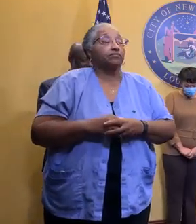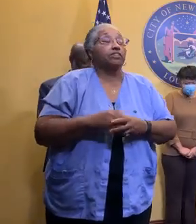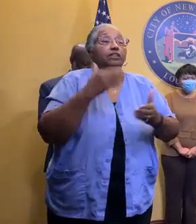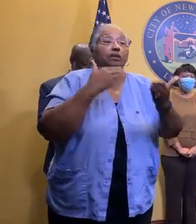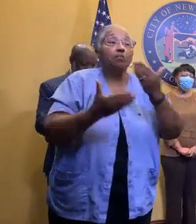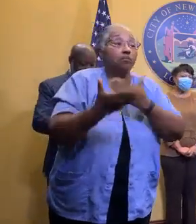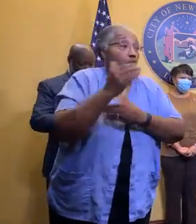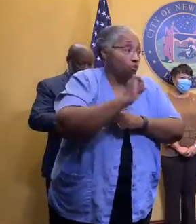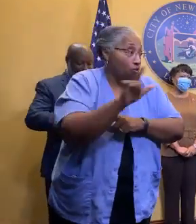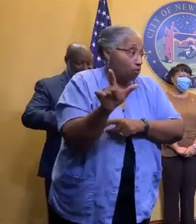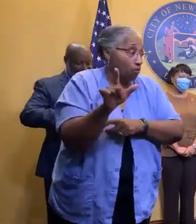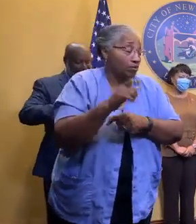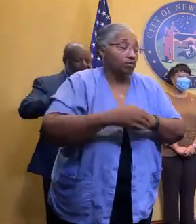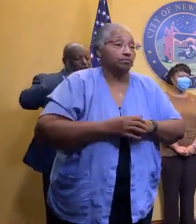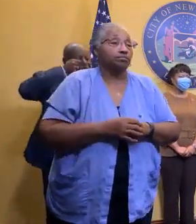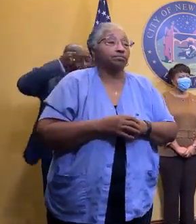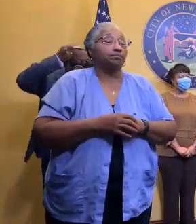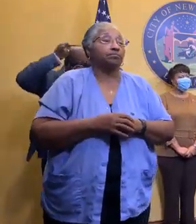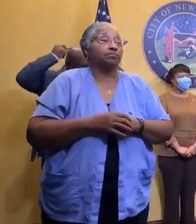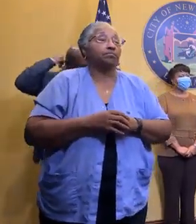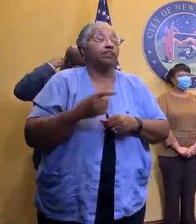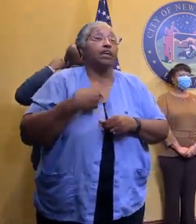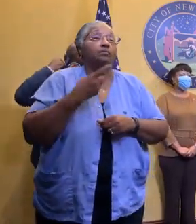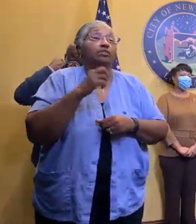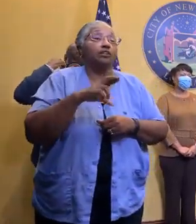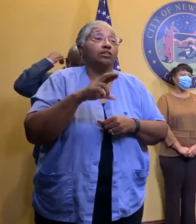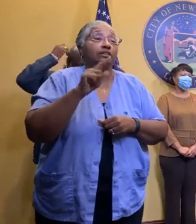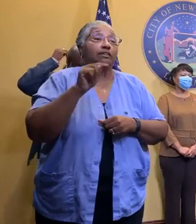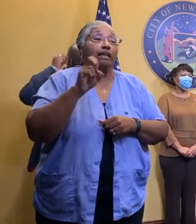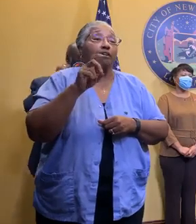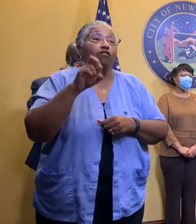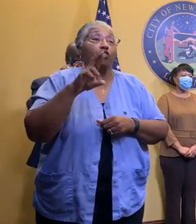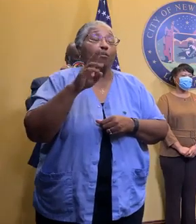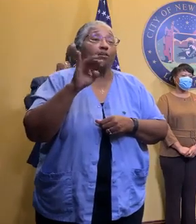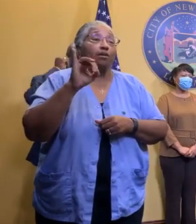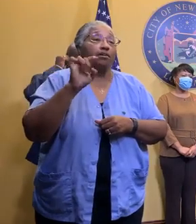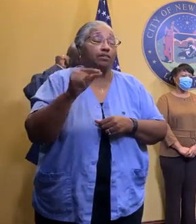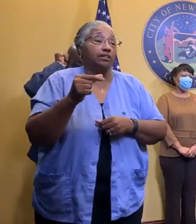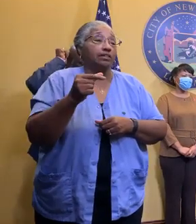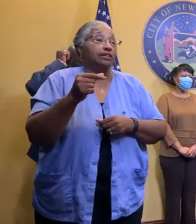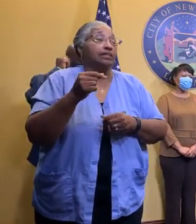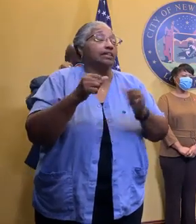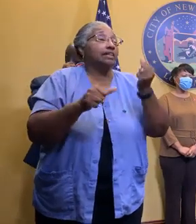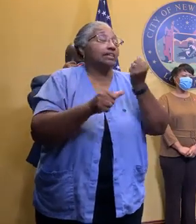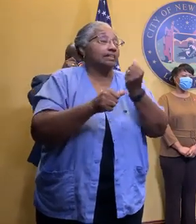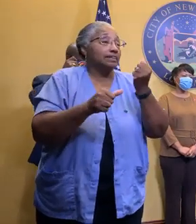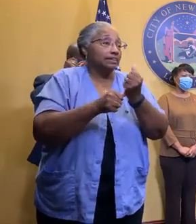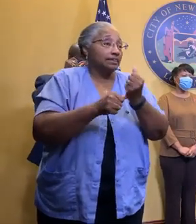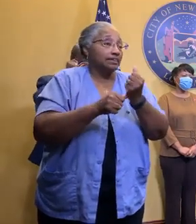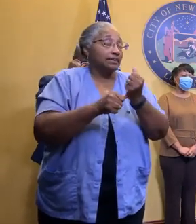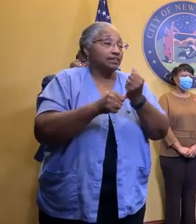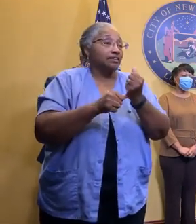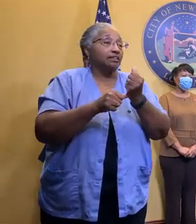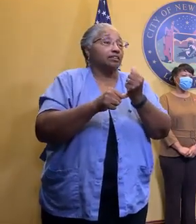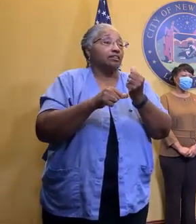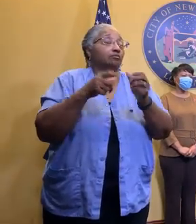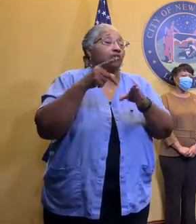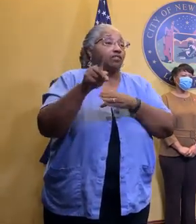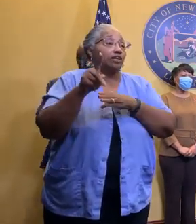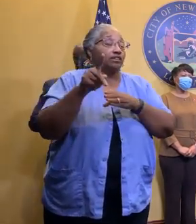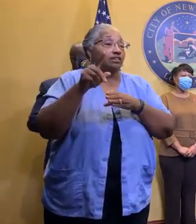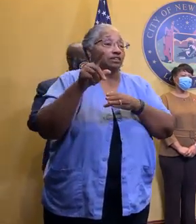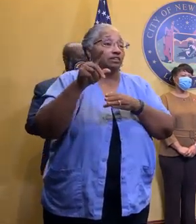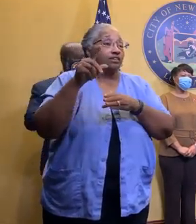Good morning, everyone. Good morning. I'm Dr. Lauren Tieferbaum, Assistant Professor of Psychiatry and Pediatrics at Tulane University